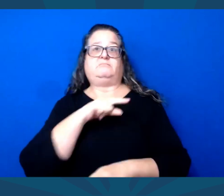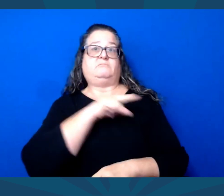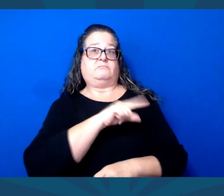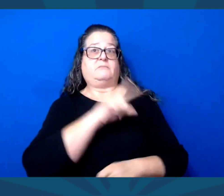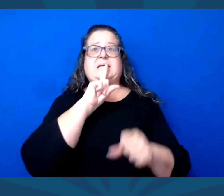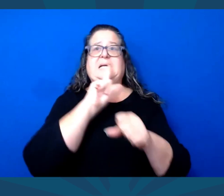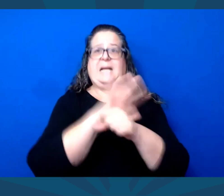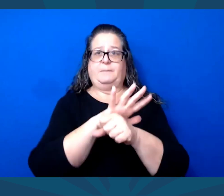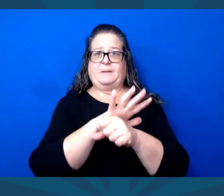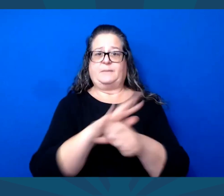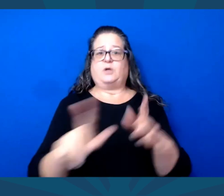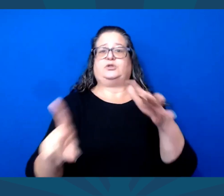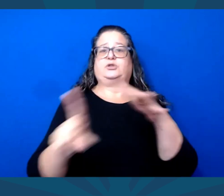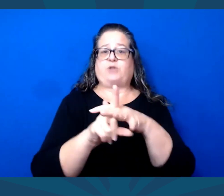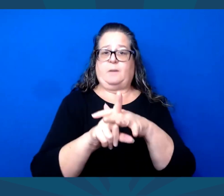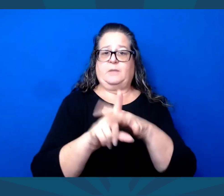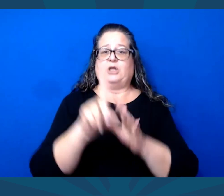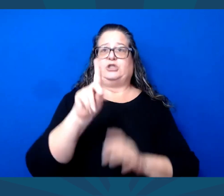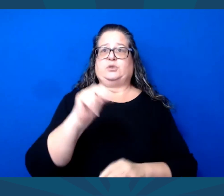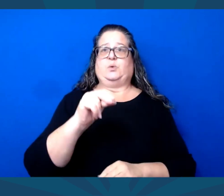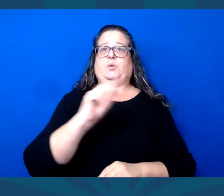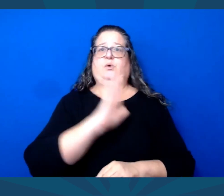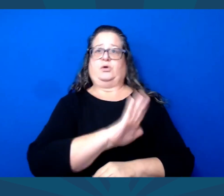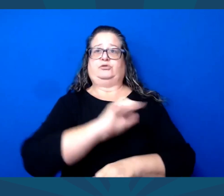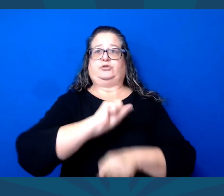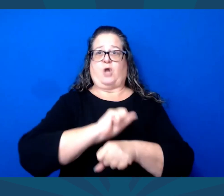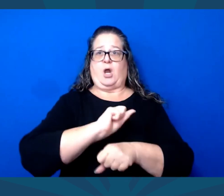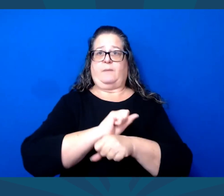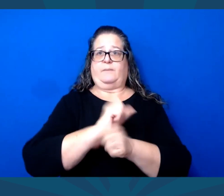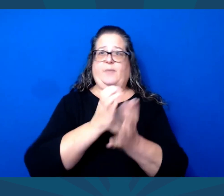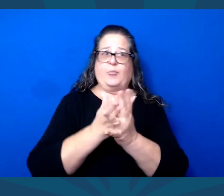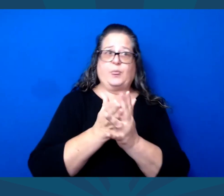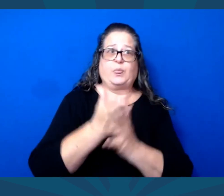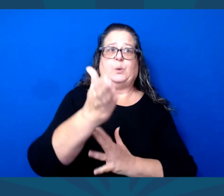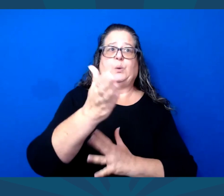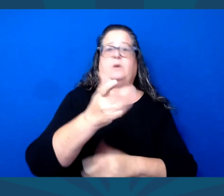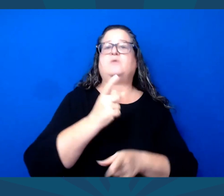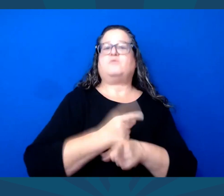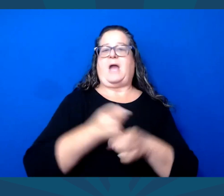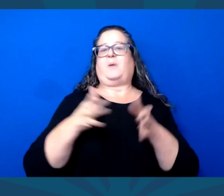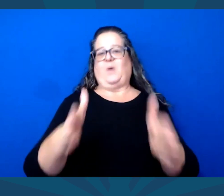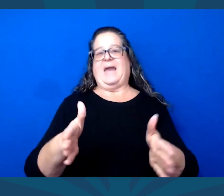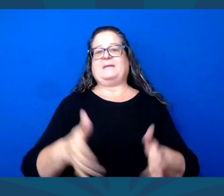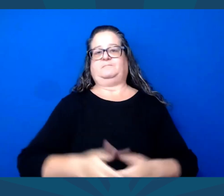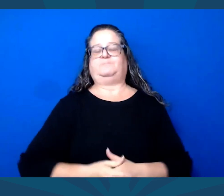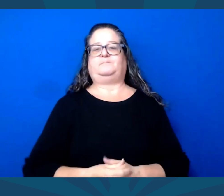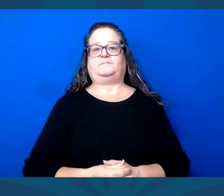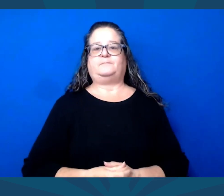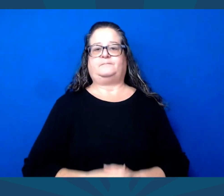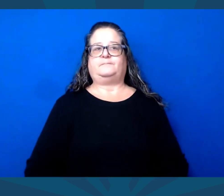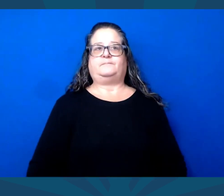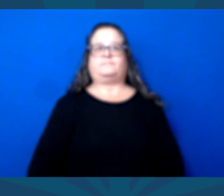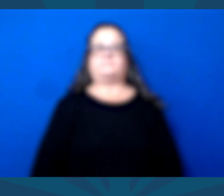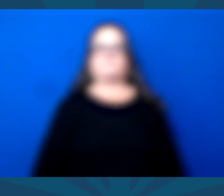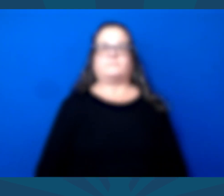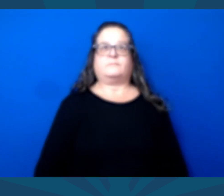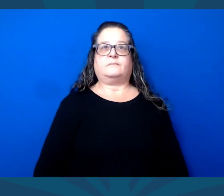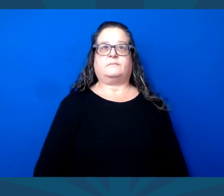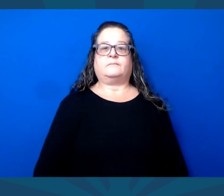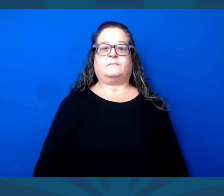We must be thoughtful and include a multitude of stakeholders as we